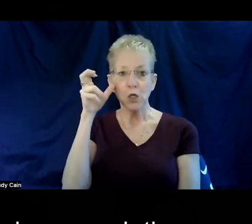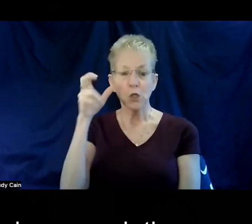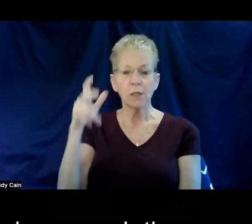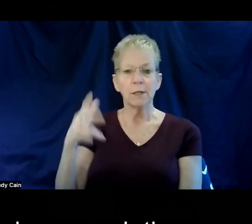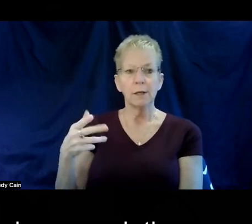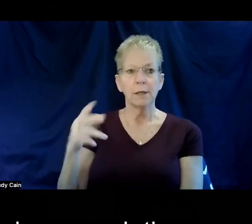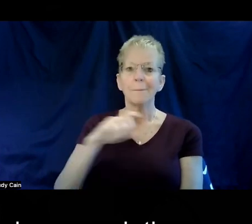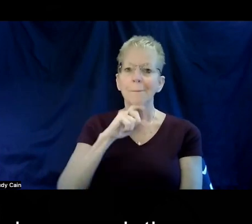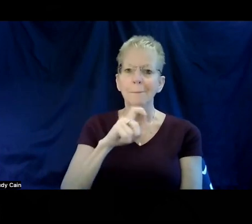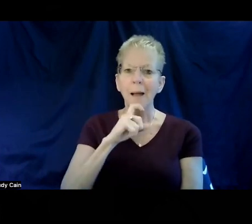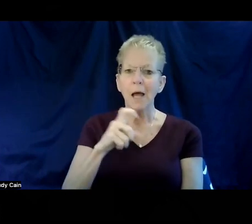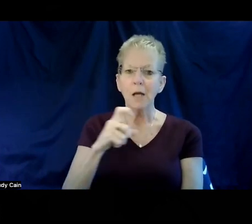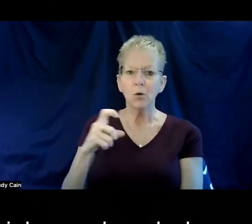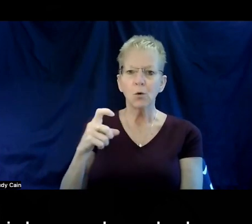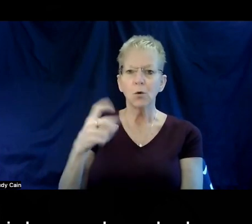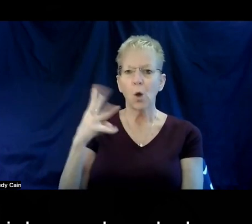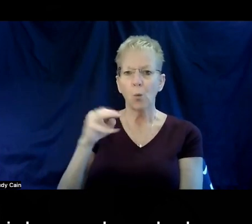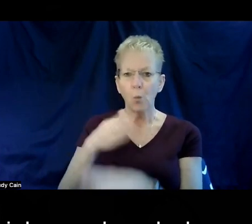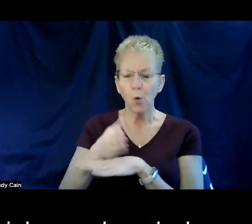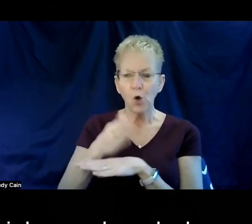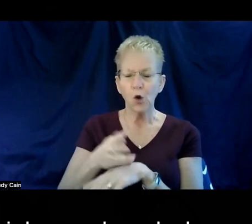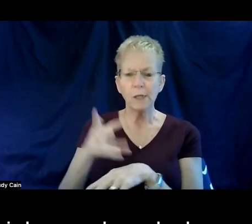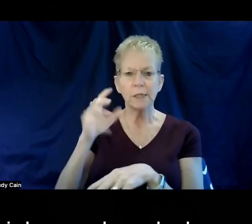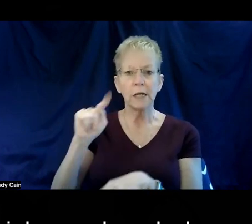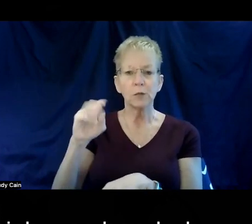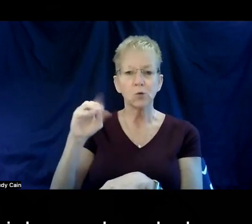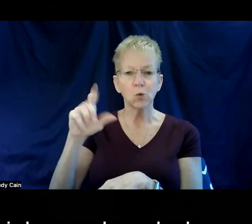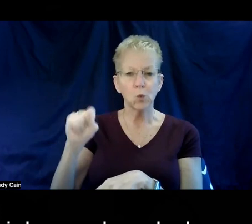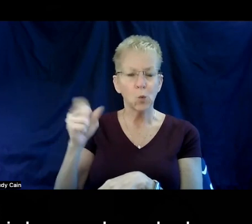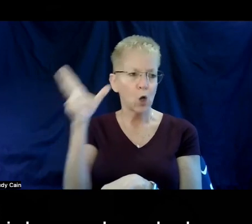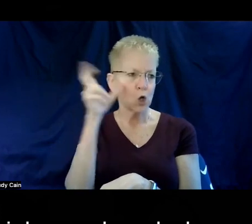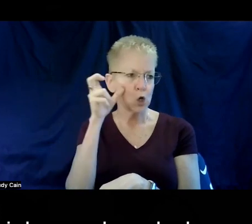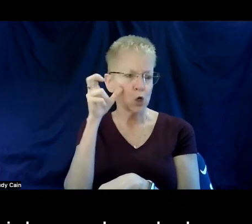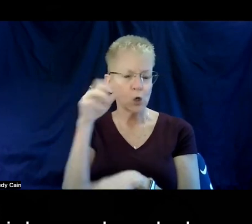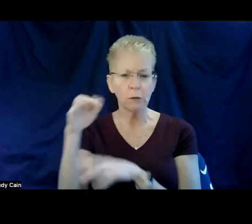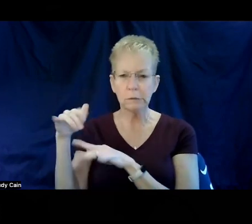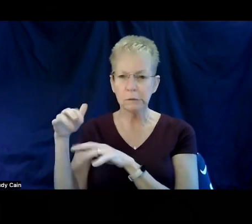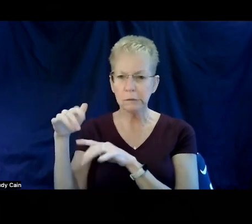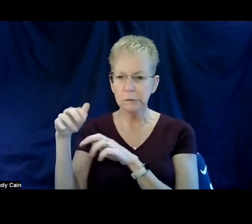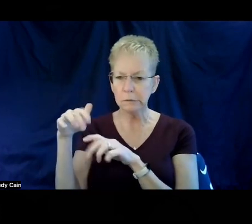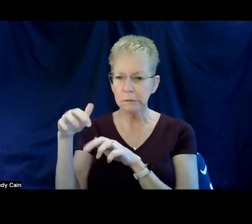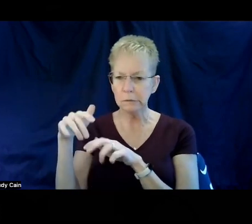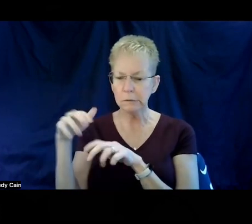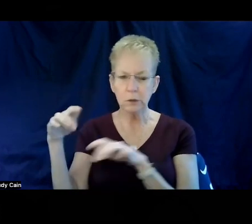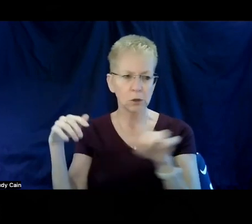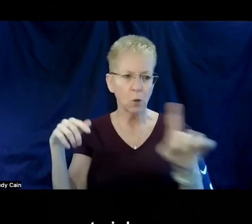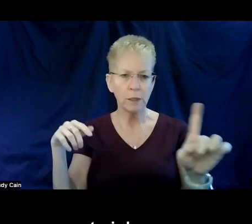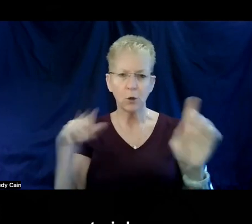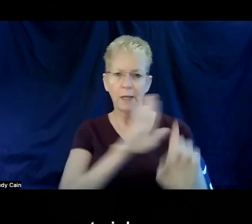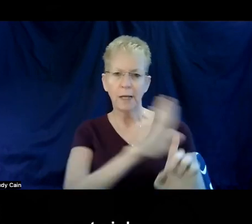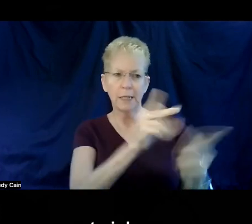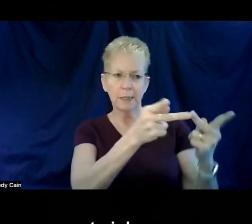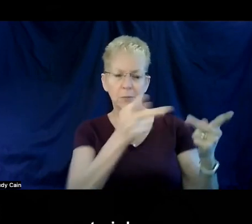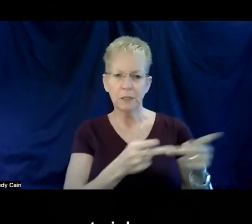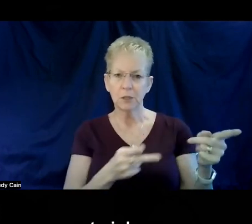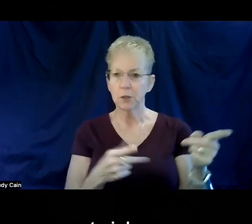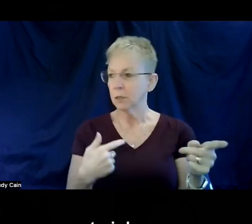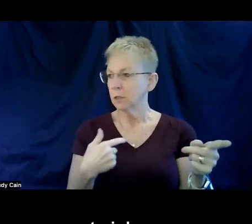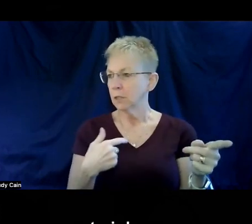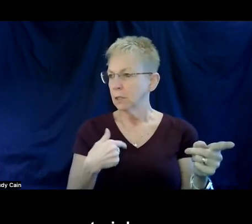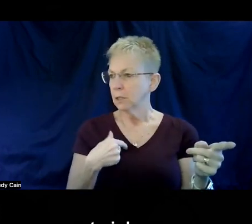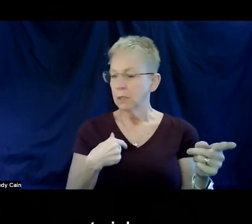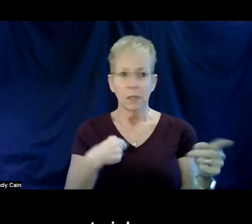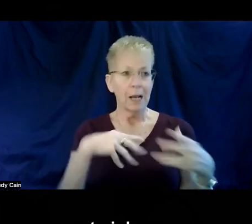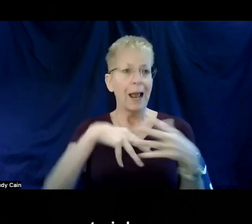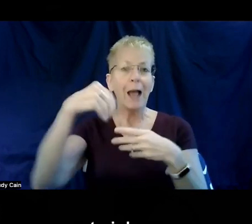of tools being carried. I followed the sound, which was headed for Kaz's position. There was no way our guys outside, or